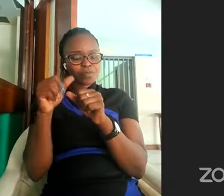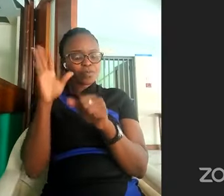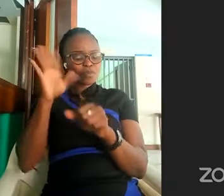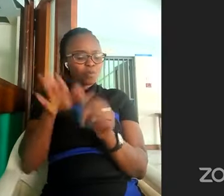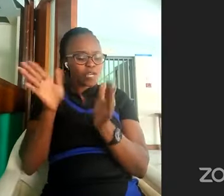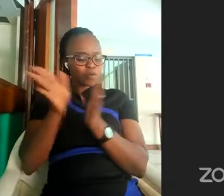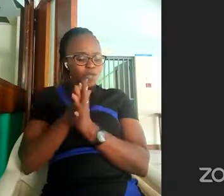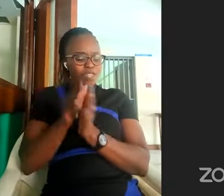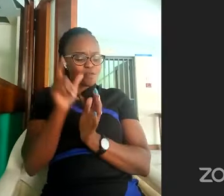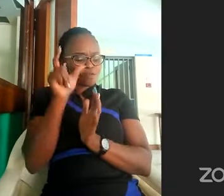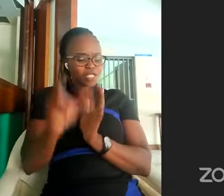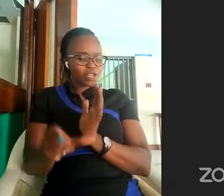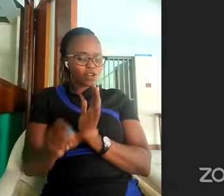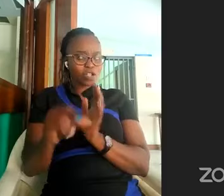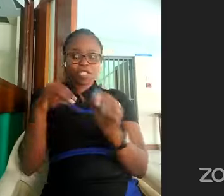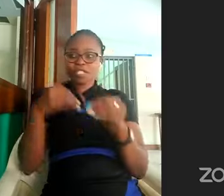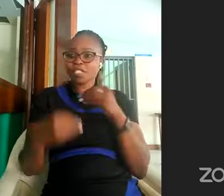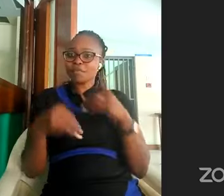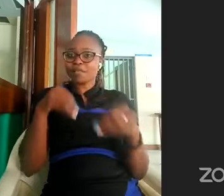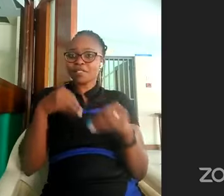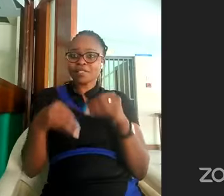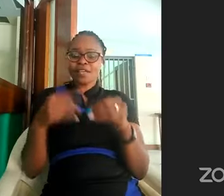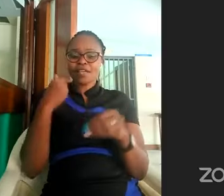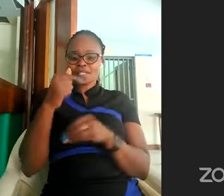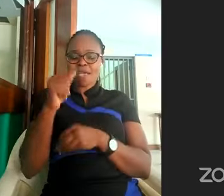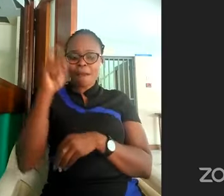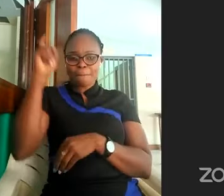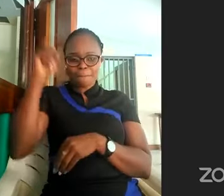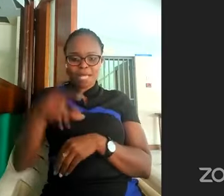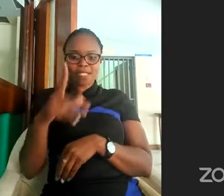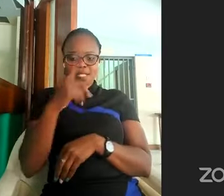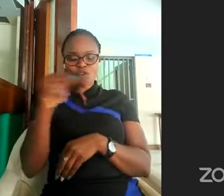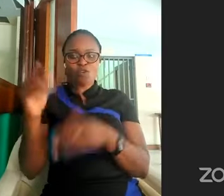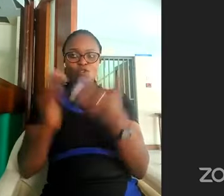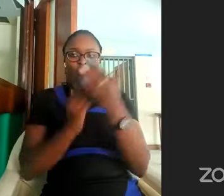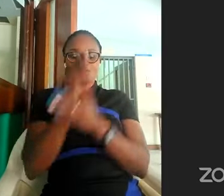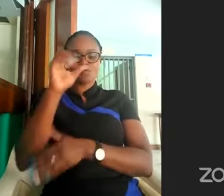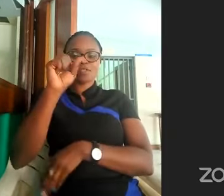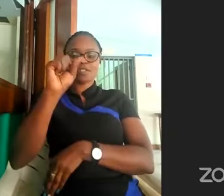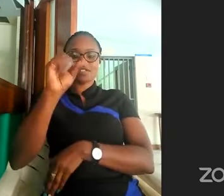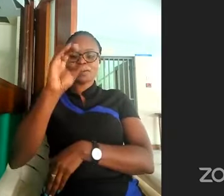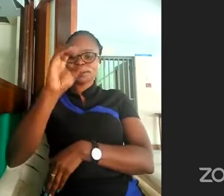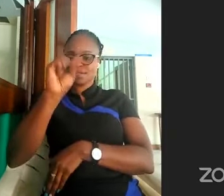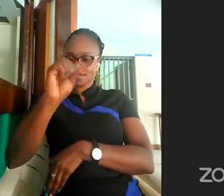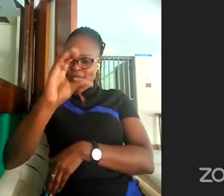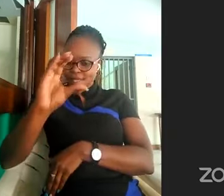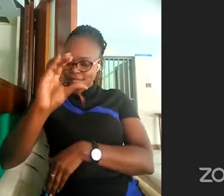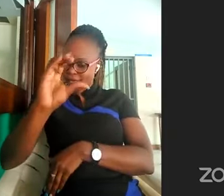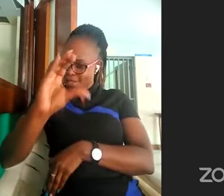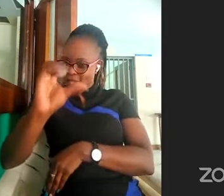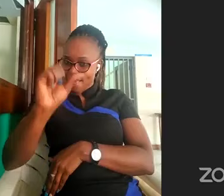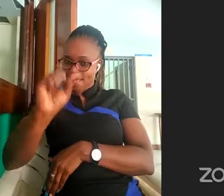to that we must go through CS session. Because you find that when a woman with a disability is on